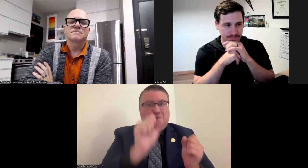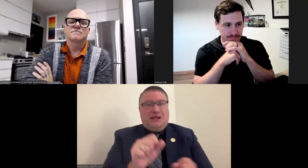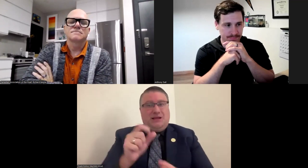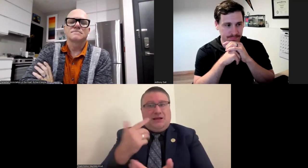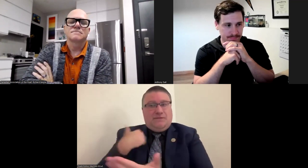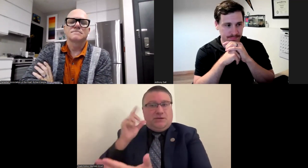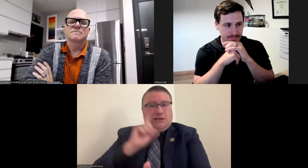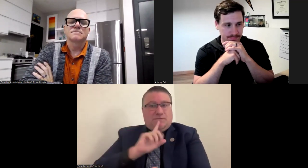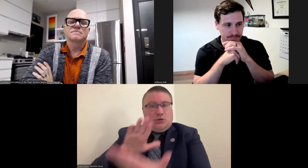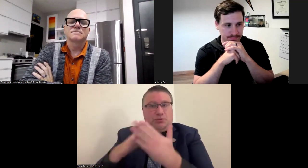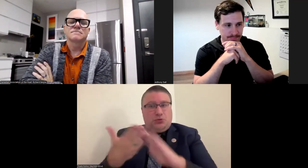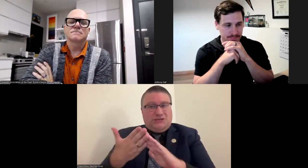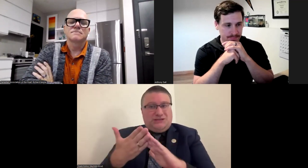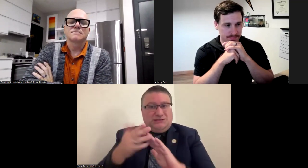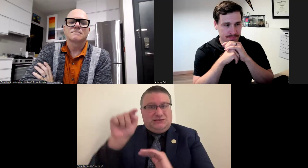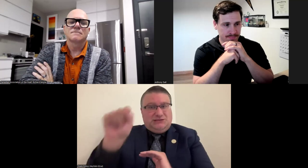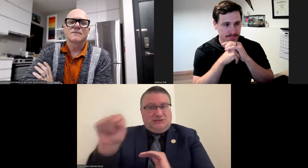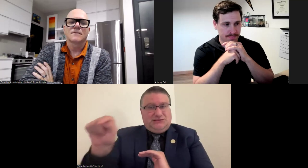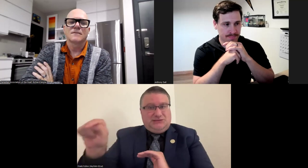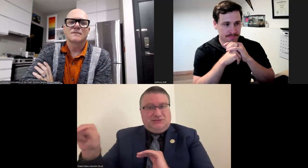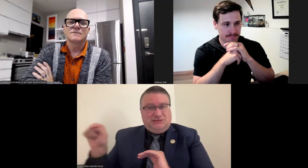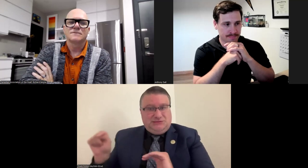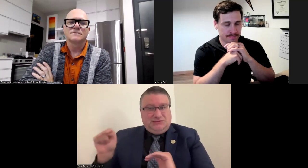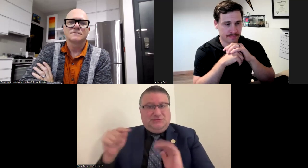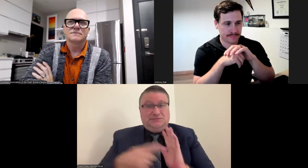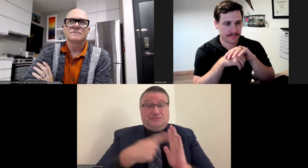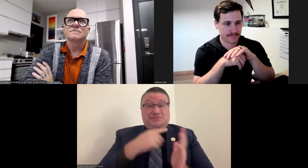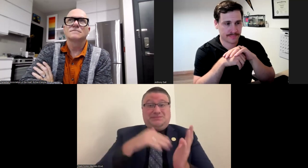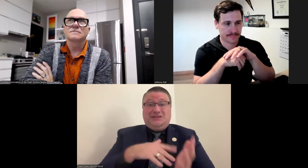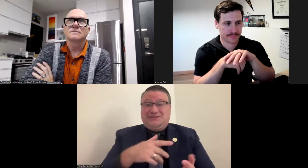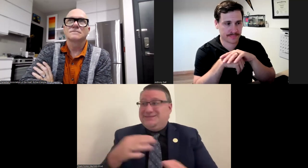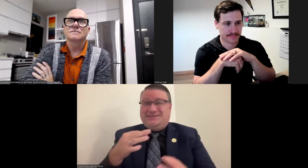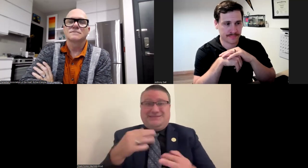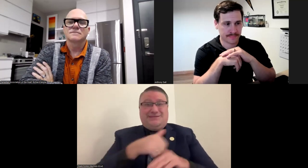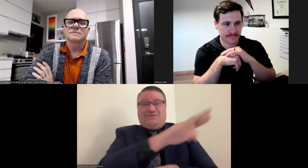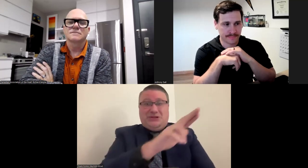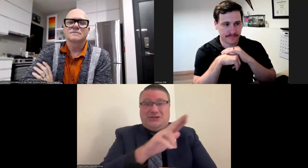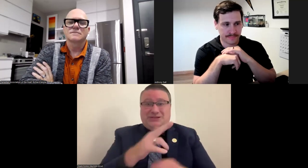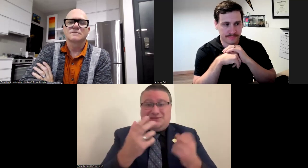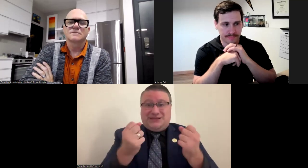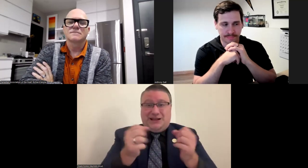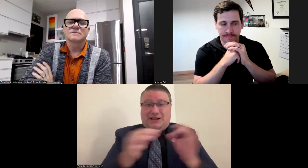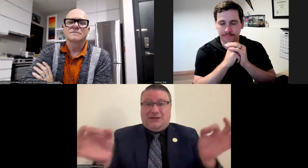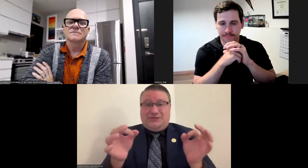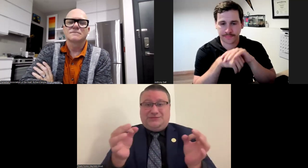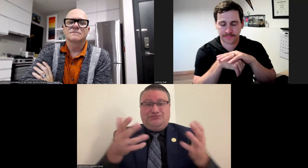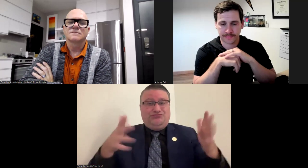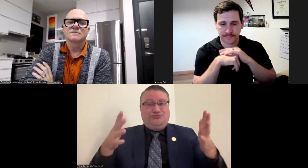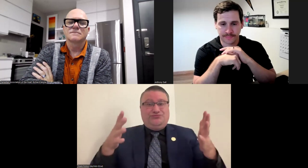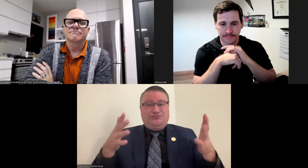have resources and information, and we want that information shared with the community. Sometimes folks just aren't really